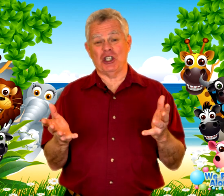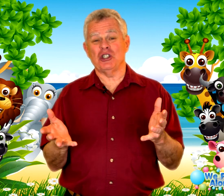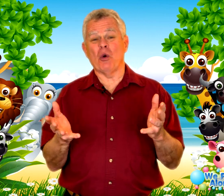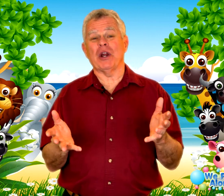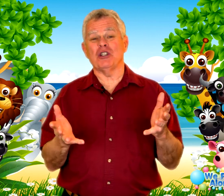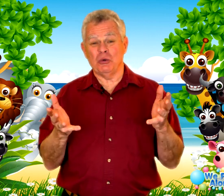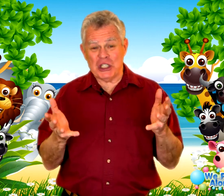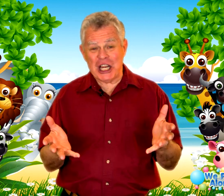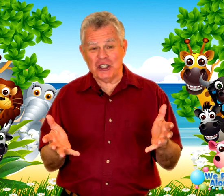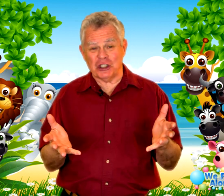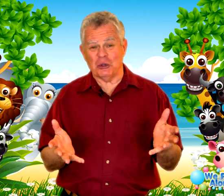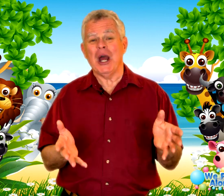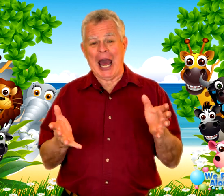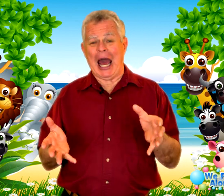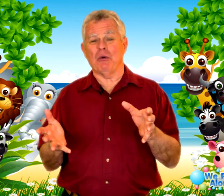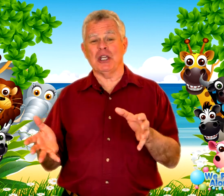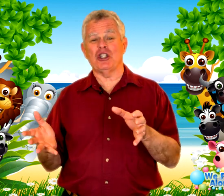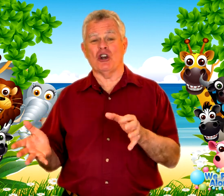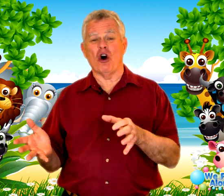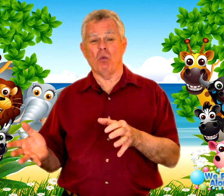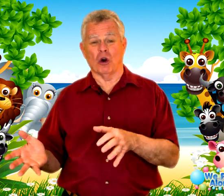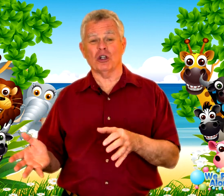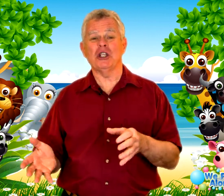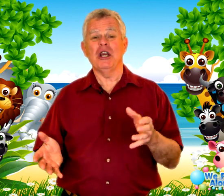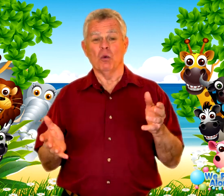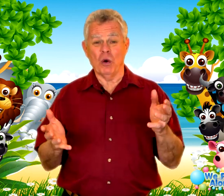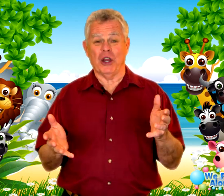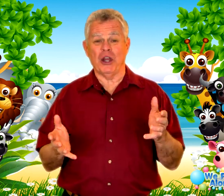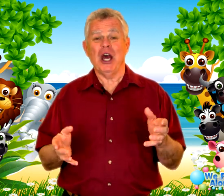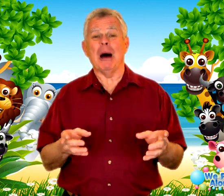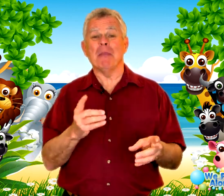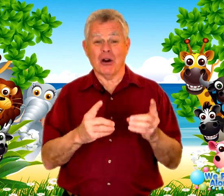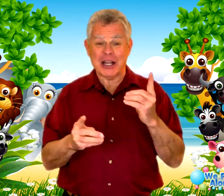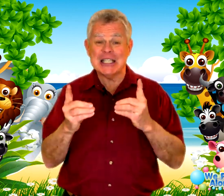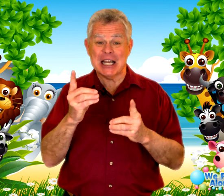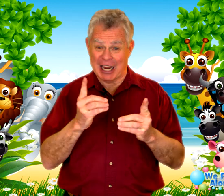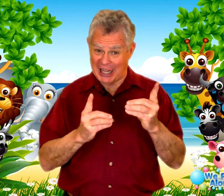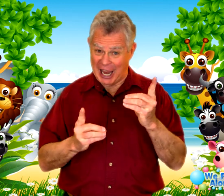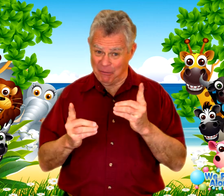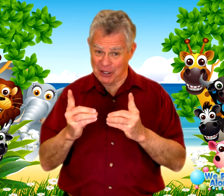she's going to teach you how this song works with American Sign Language.